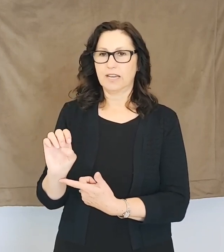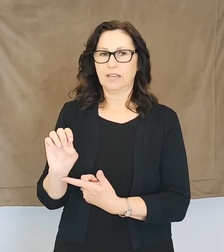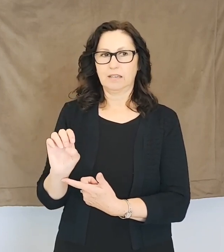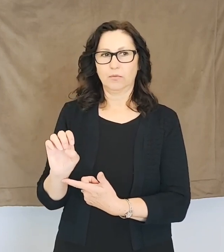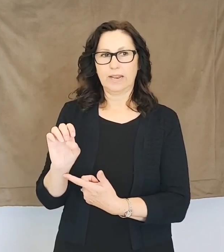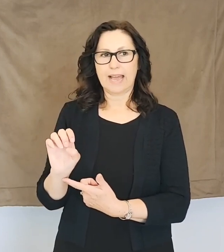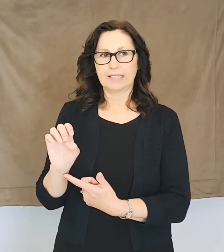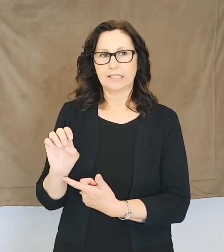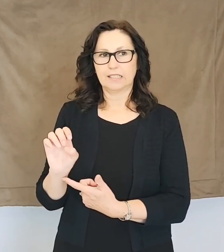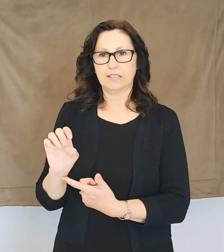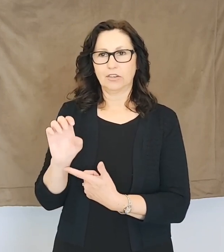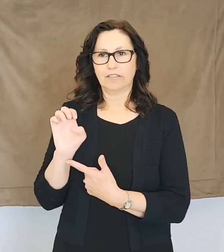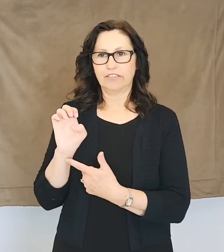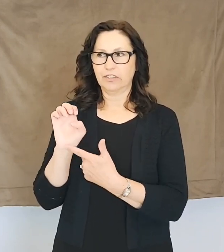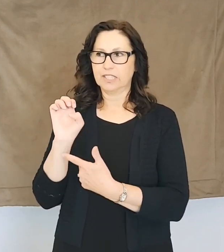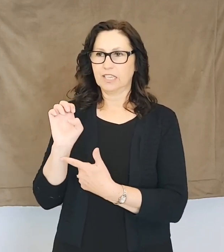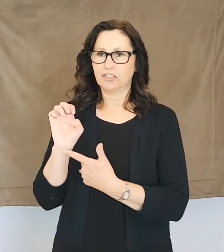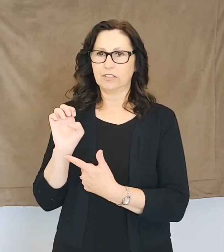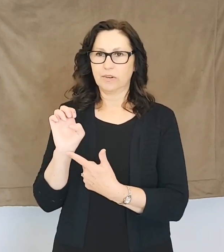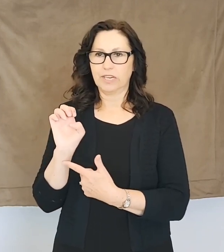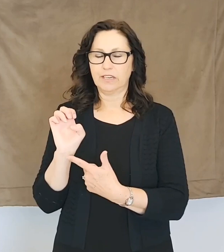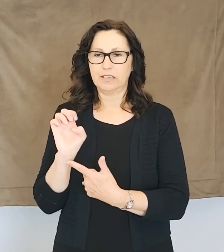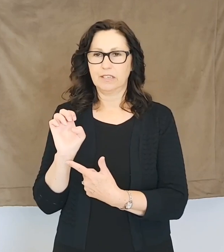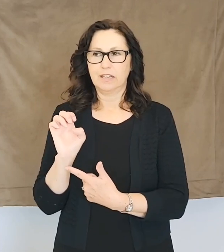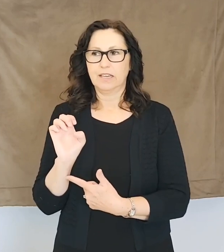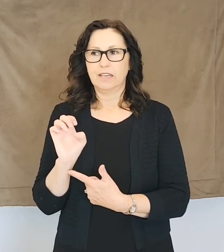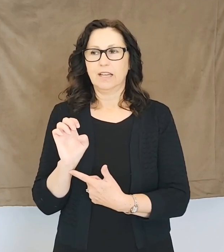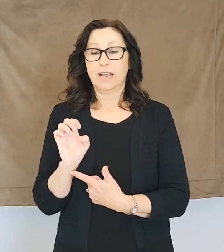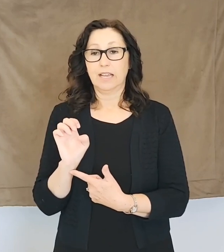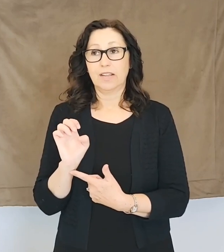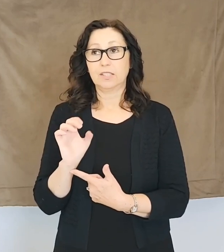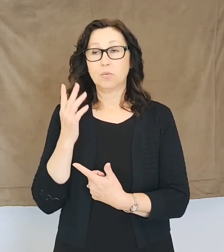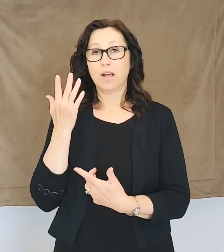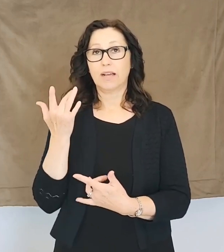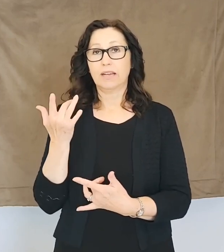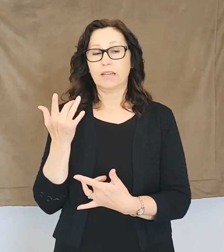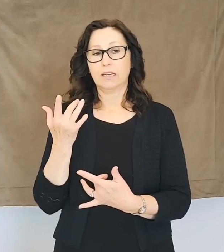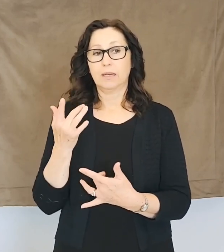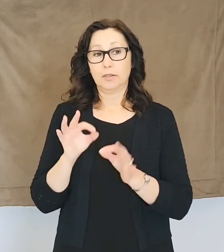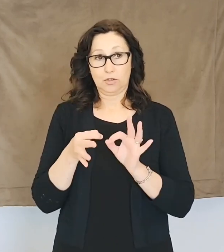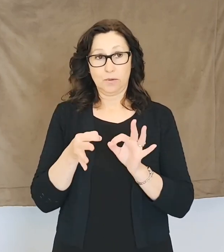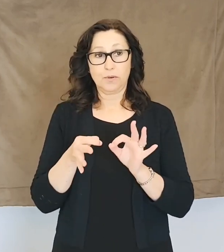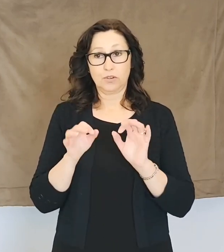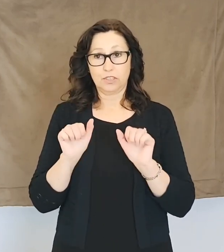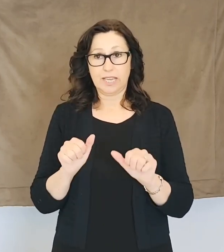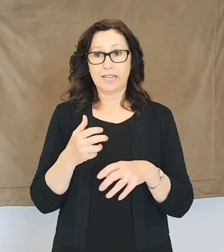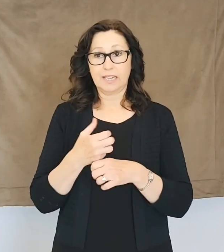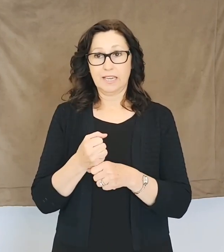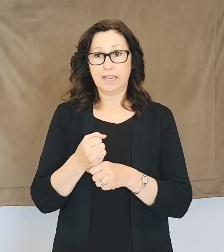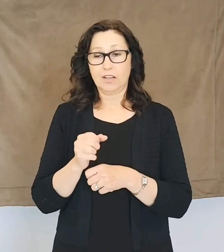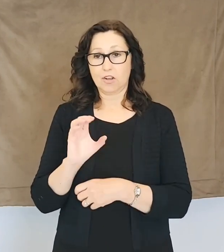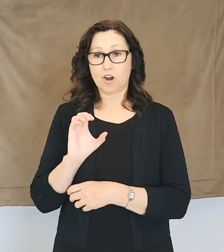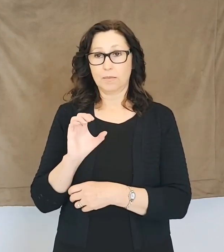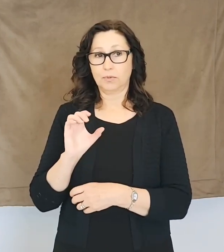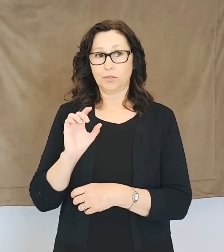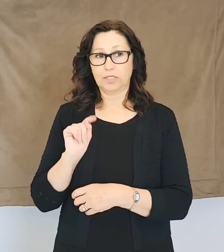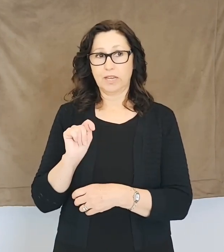kind of relax it. You can feel the tension right here. And that's why interpreters can get carpal